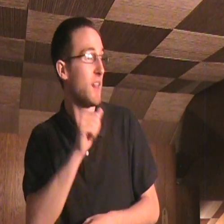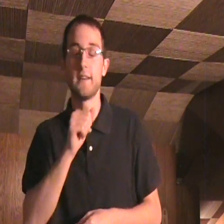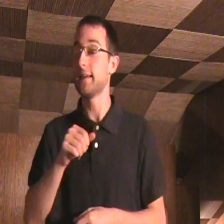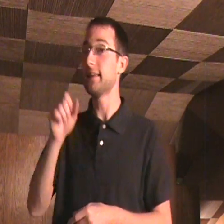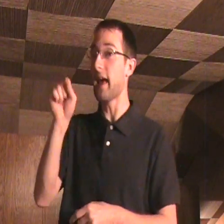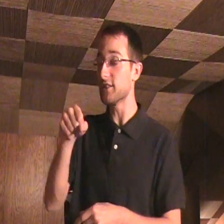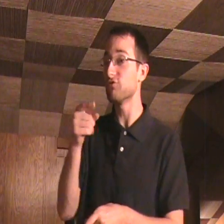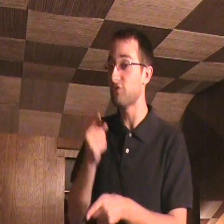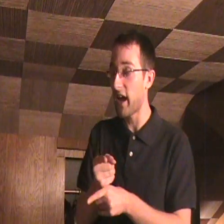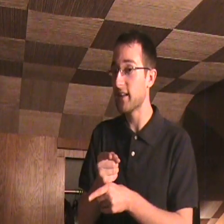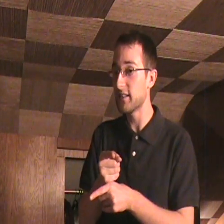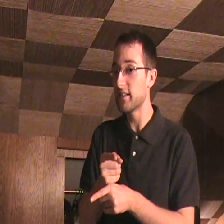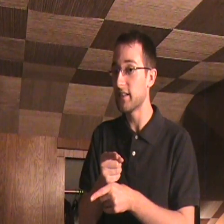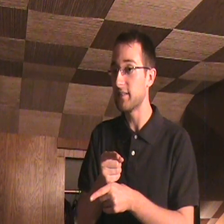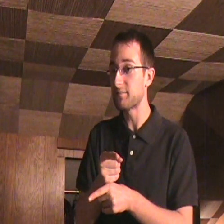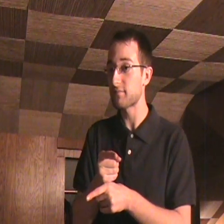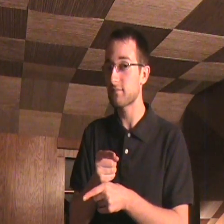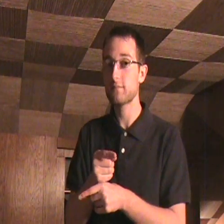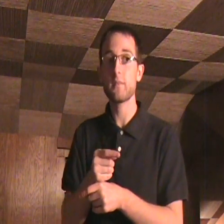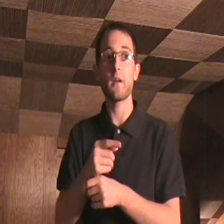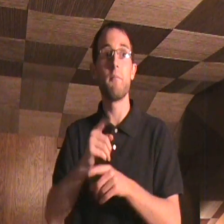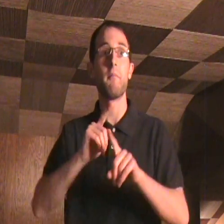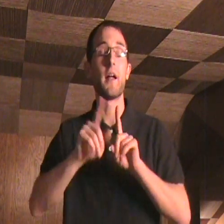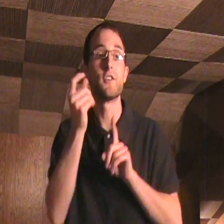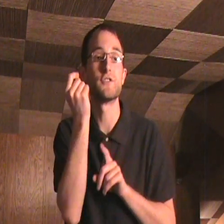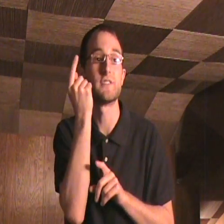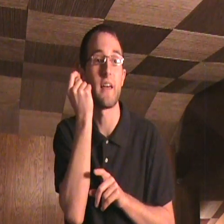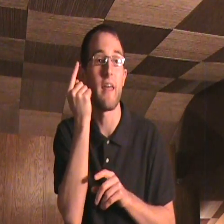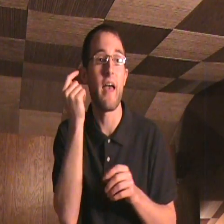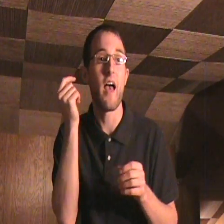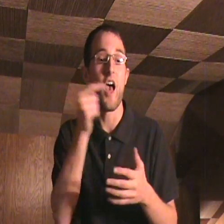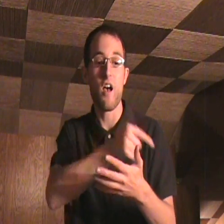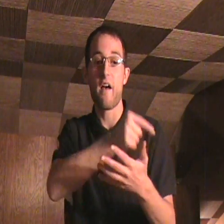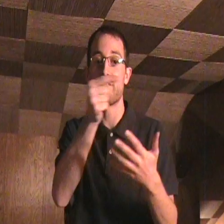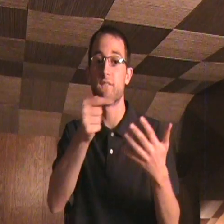what? Every single thing has a name.